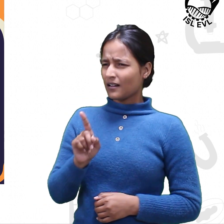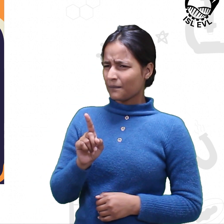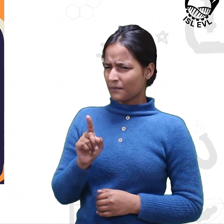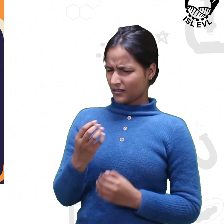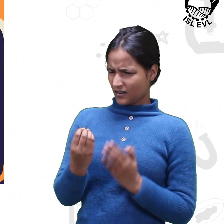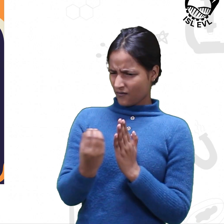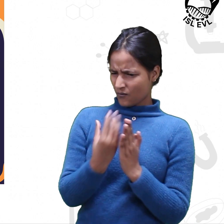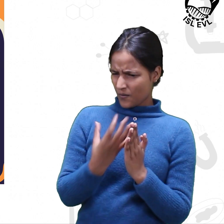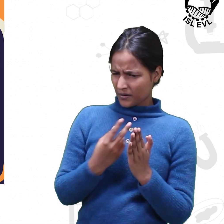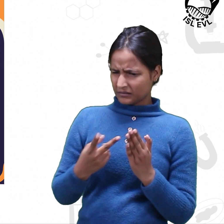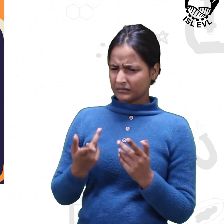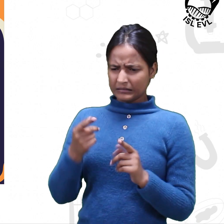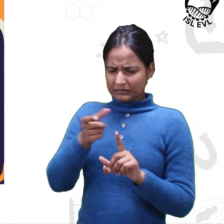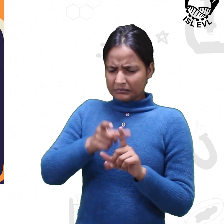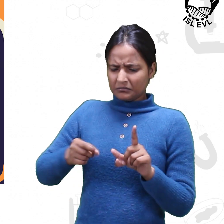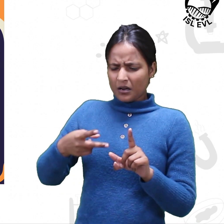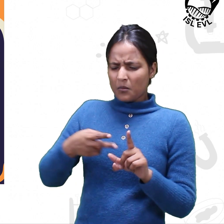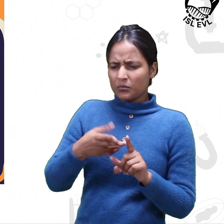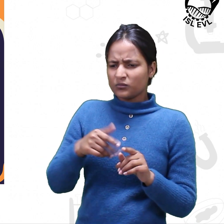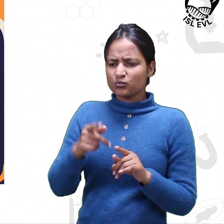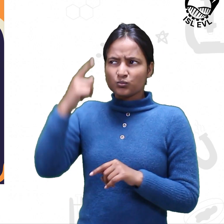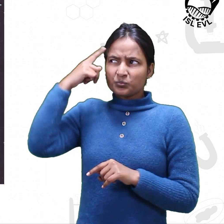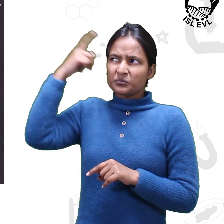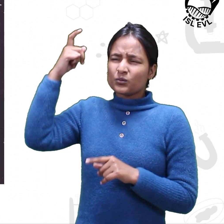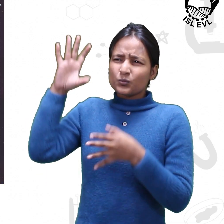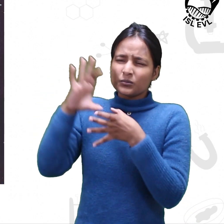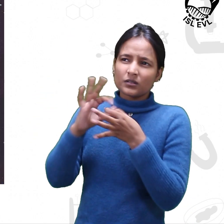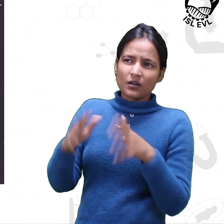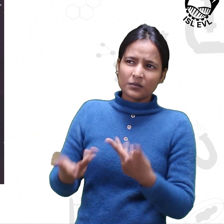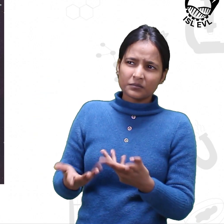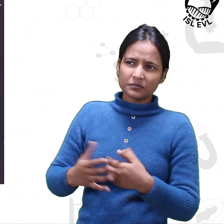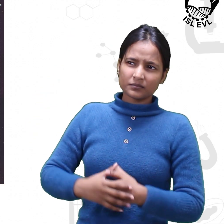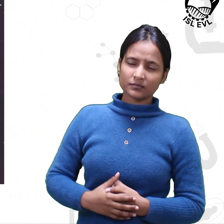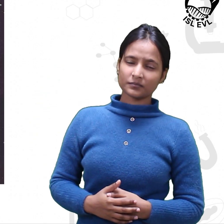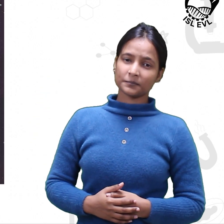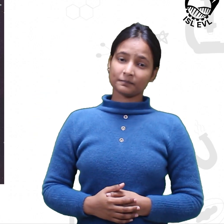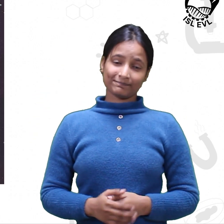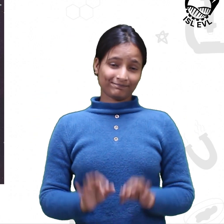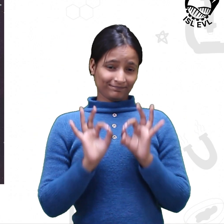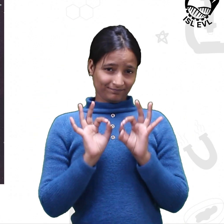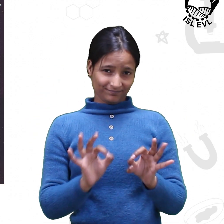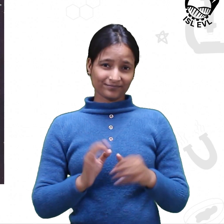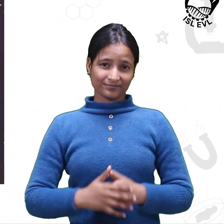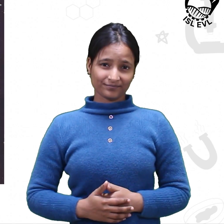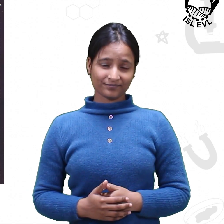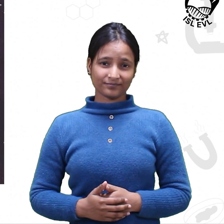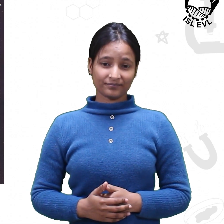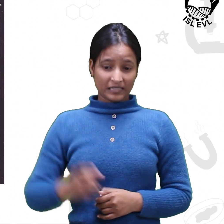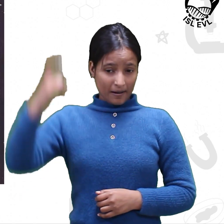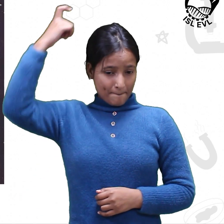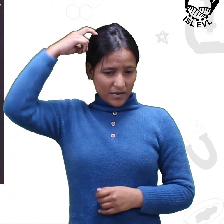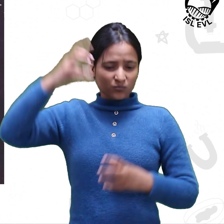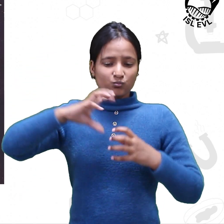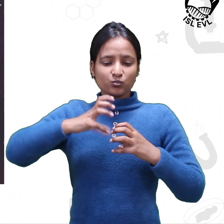has information sorting got to do with dreams? So, When your brain is trying to